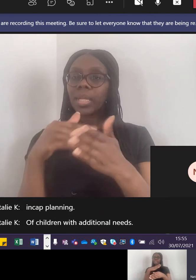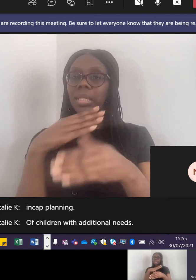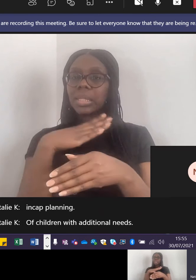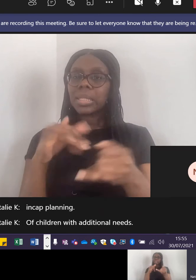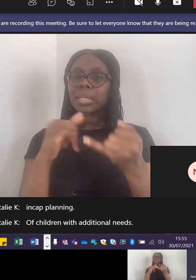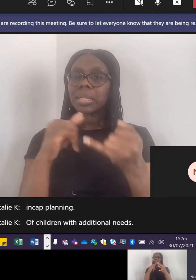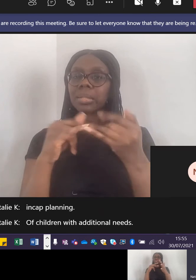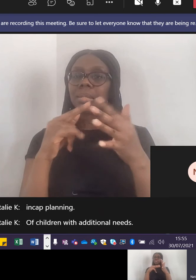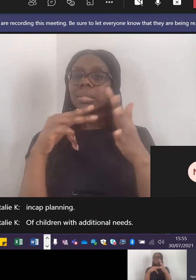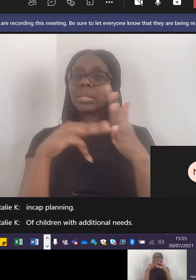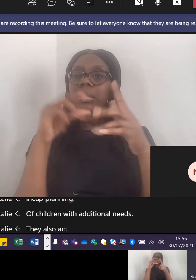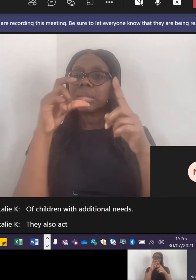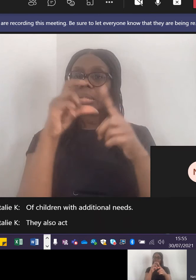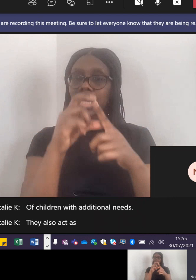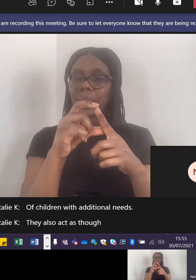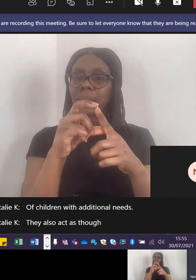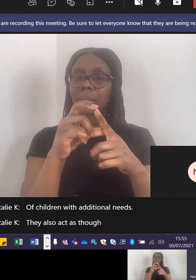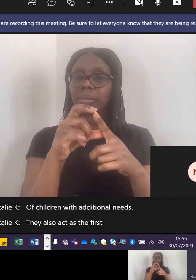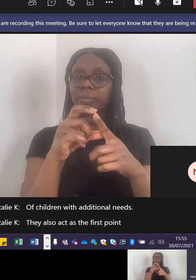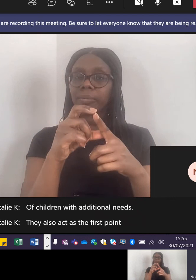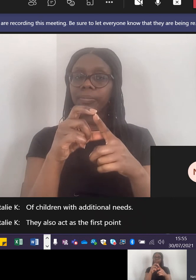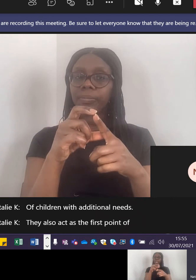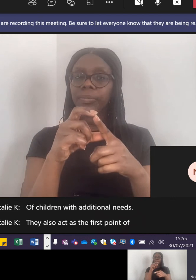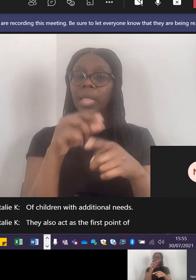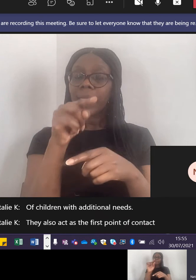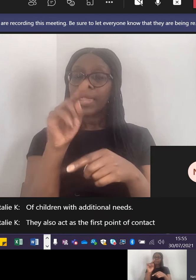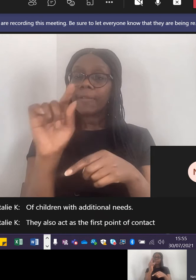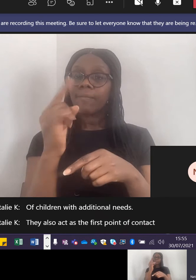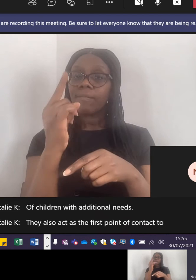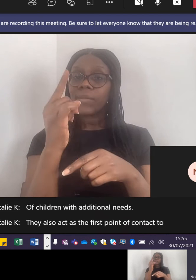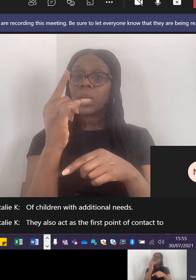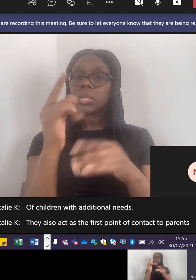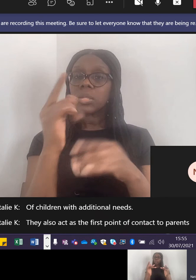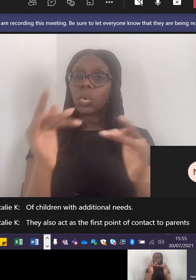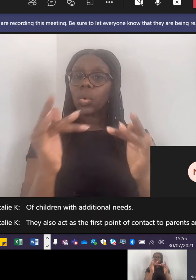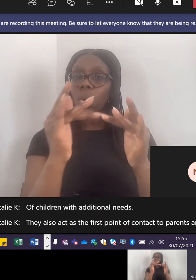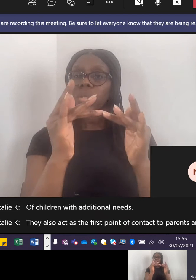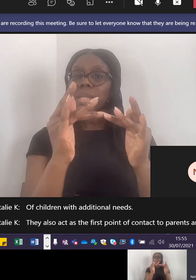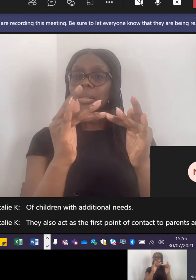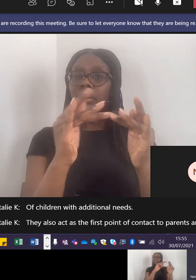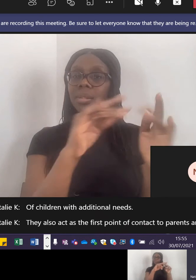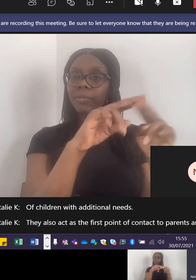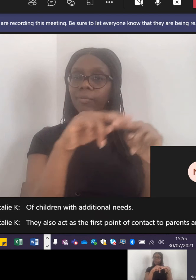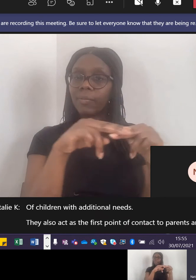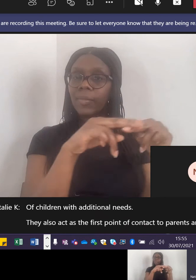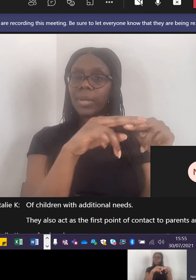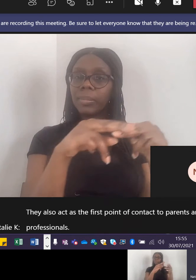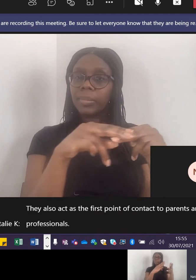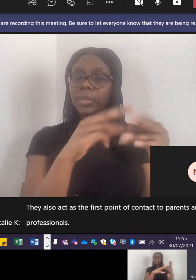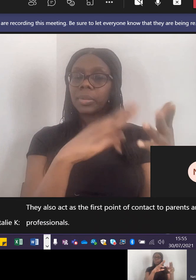And they also act as the first point of contact to parents and professionals